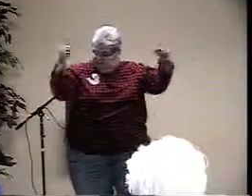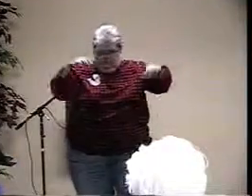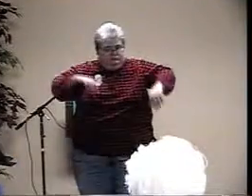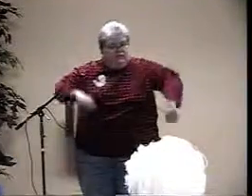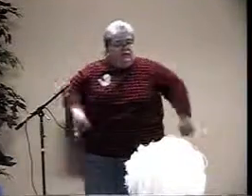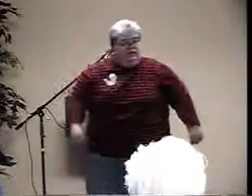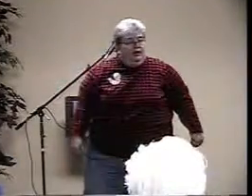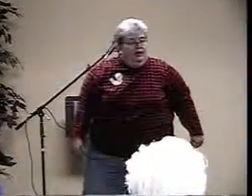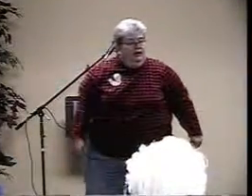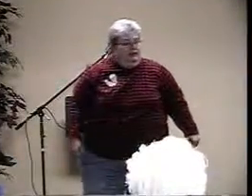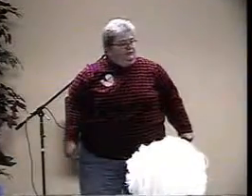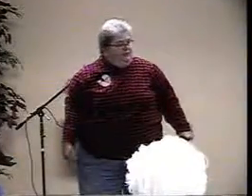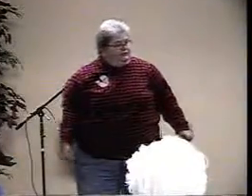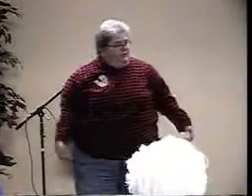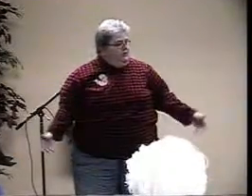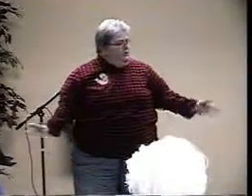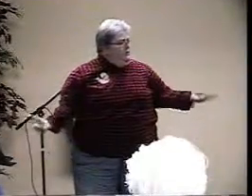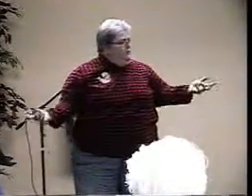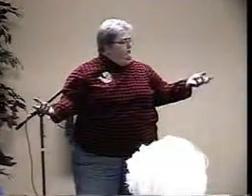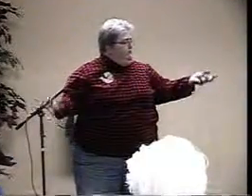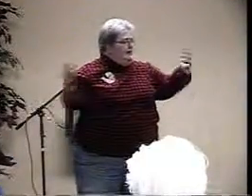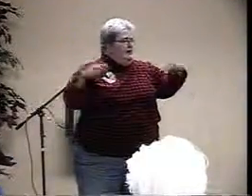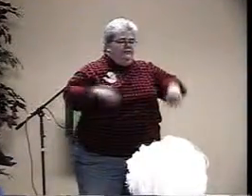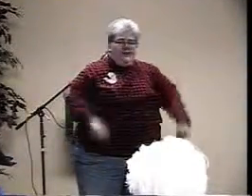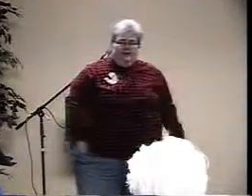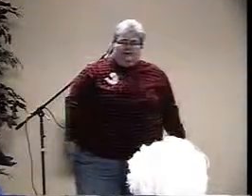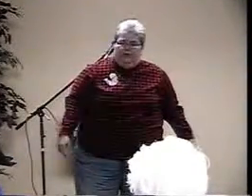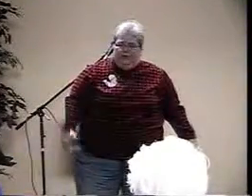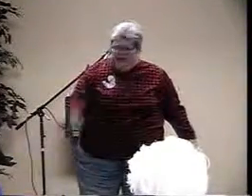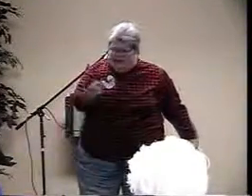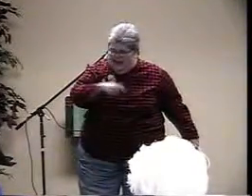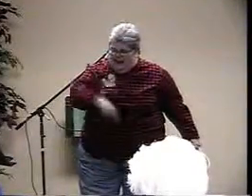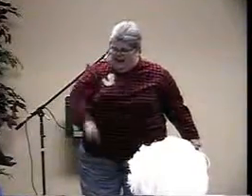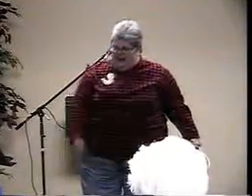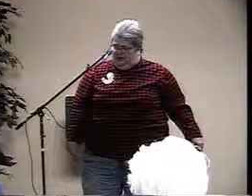said, just think what I would have made if I hadn't boiled that egg.